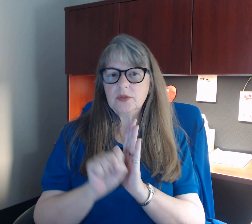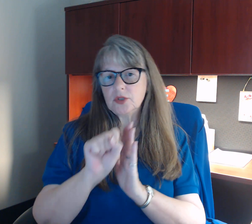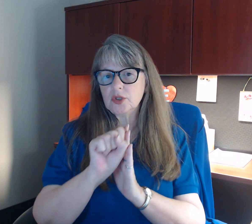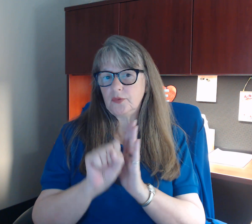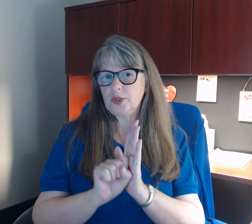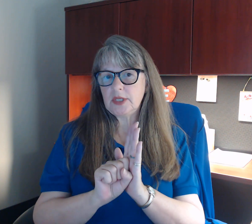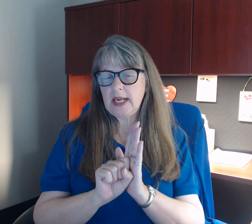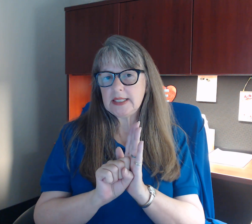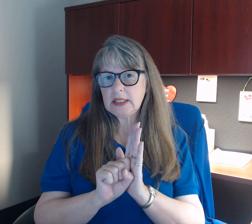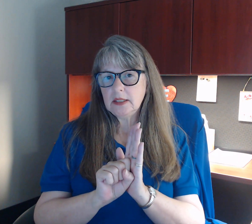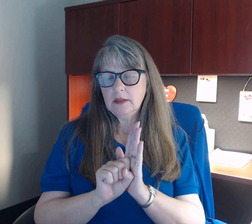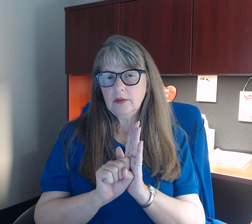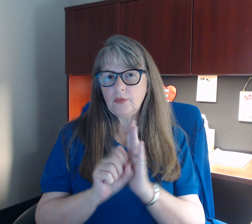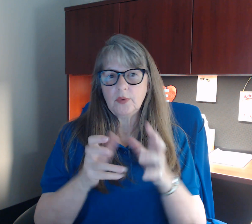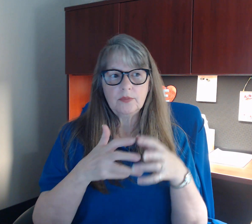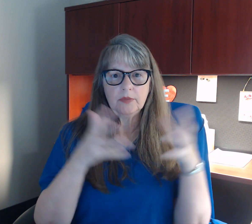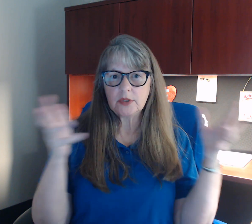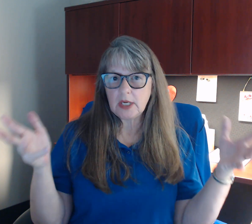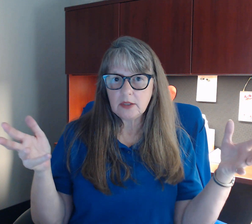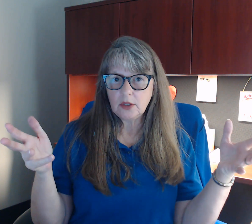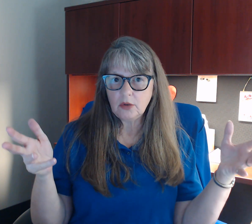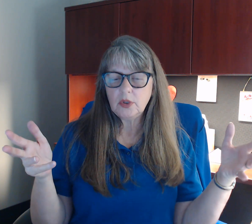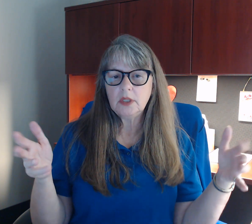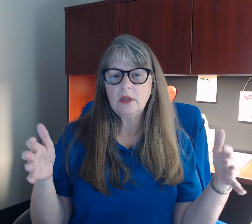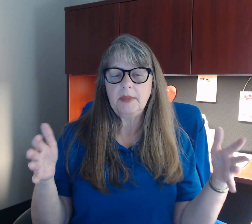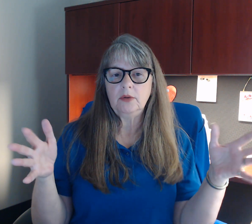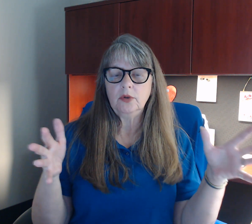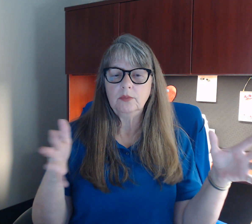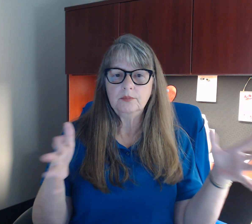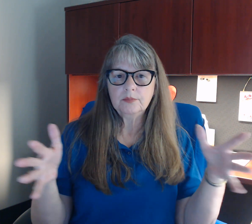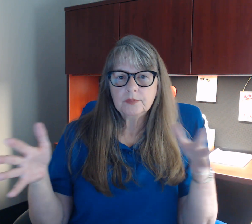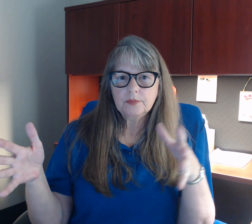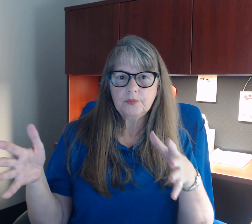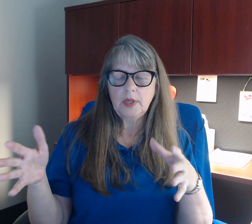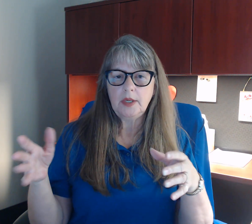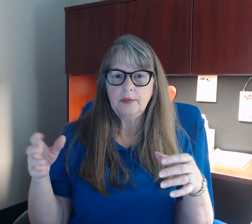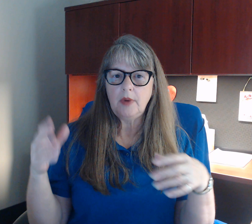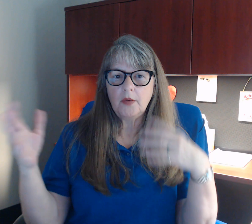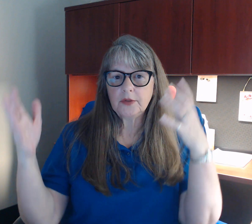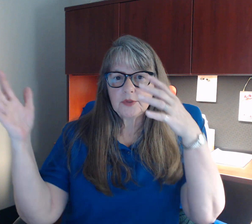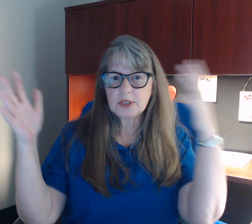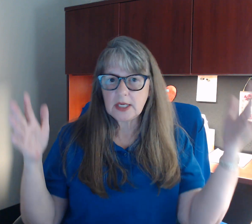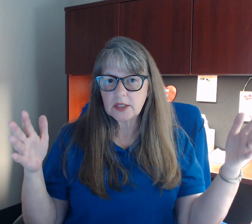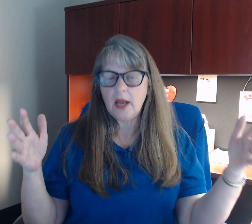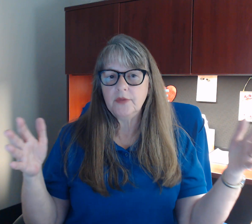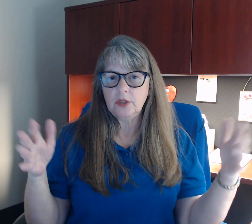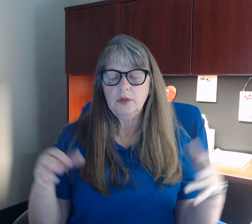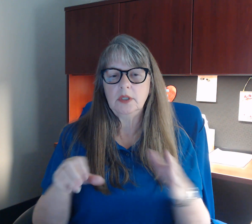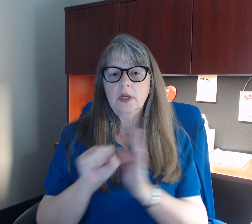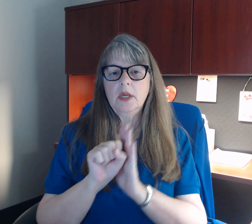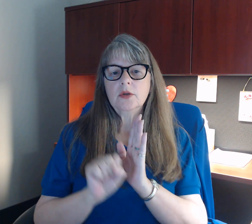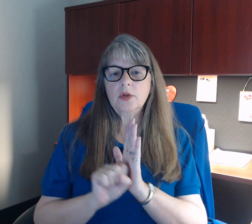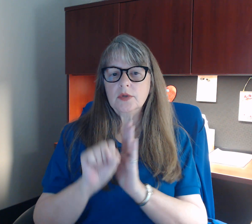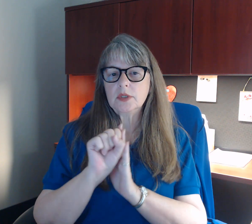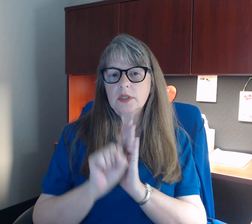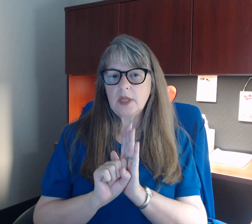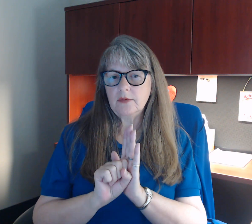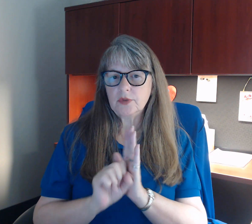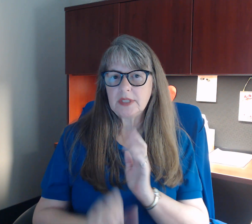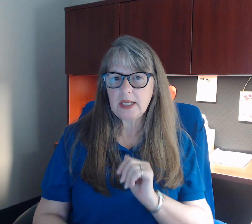is for state, for the State of the Union. I mean, all the different states of the Union. So this is the sign for state.